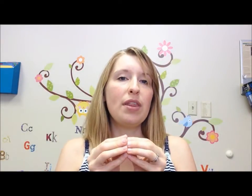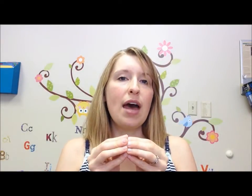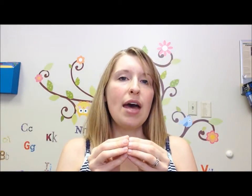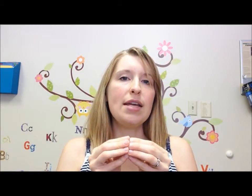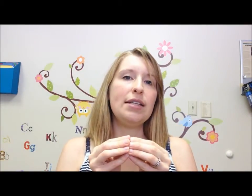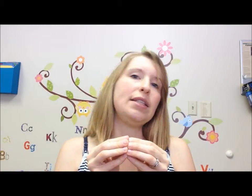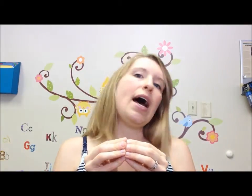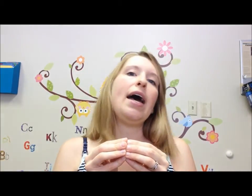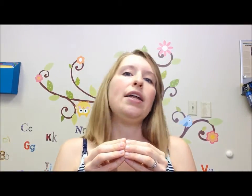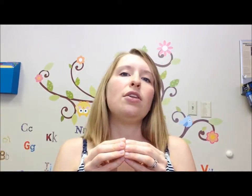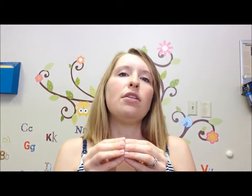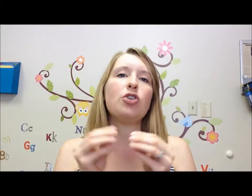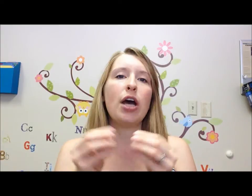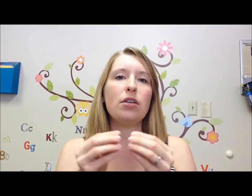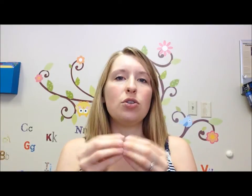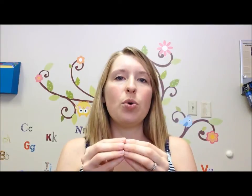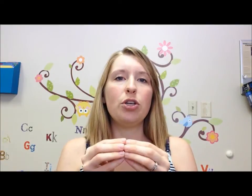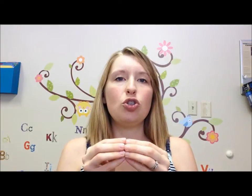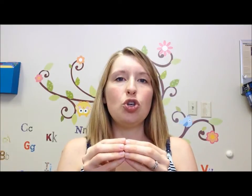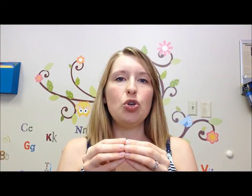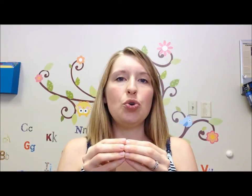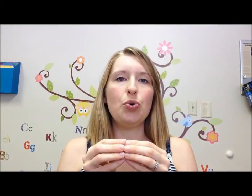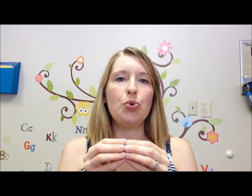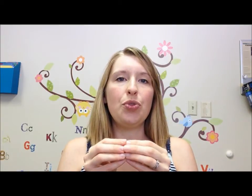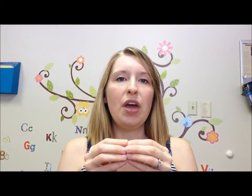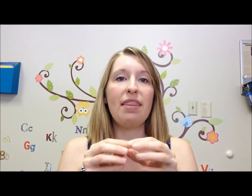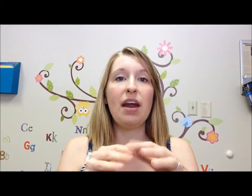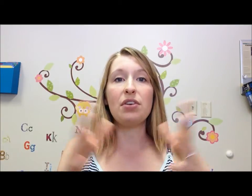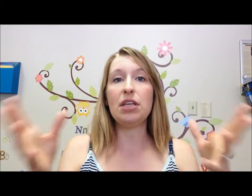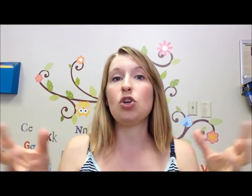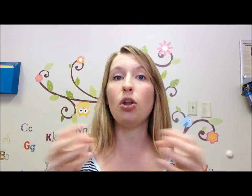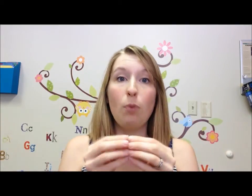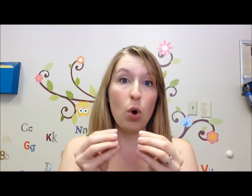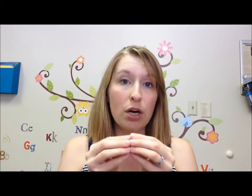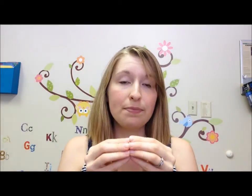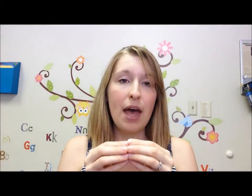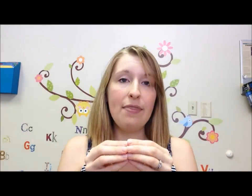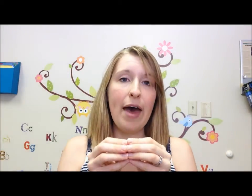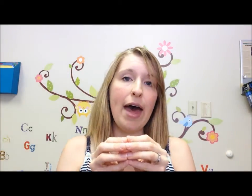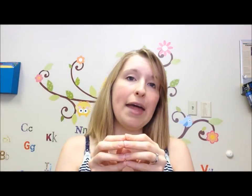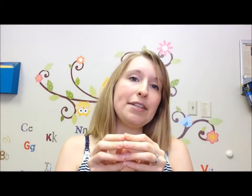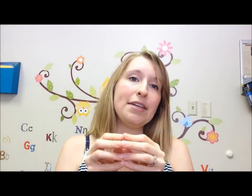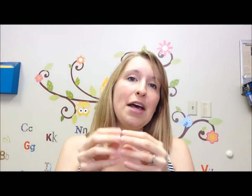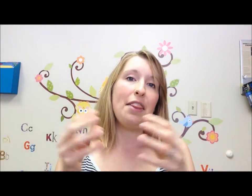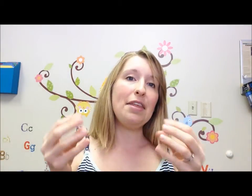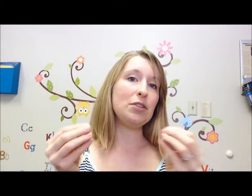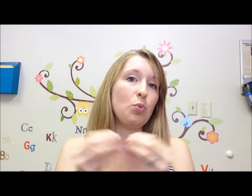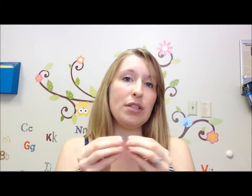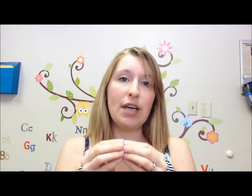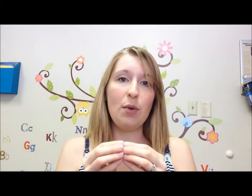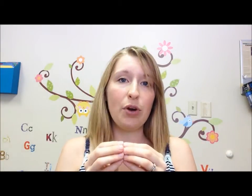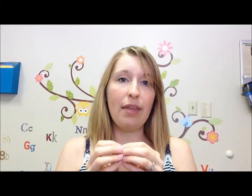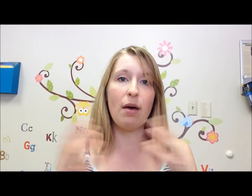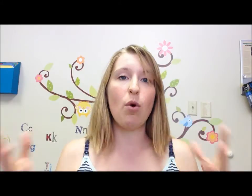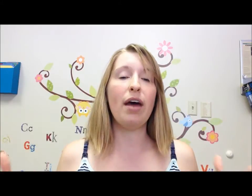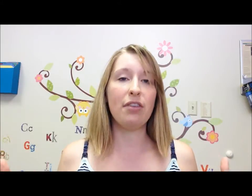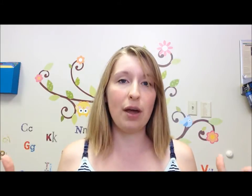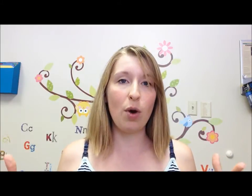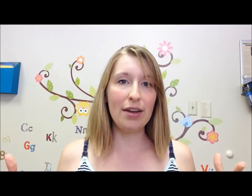that is that the child's going to think that everything's called more, and that this one sign will get them whatever they want in